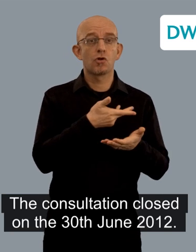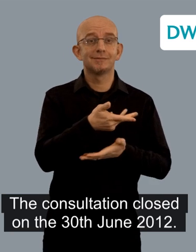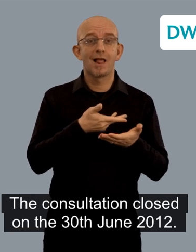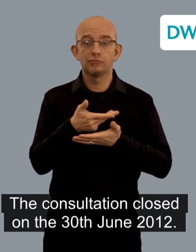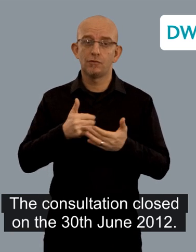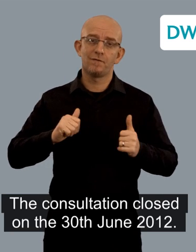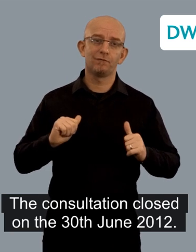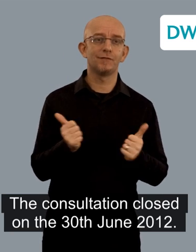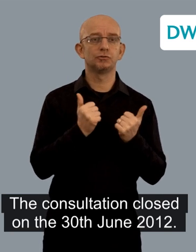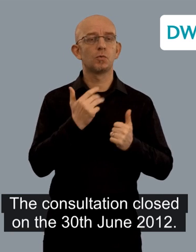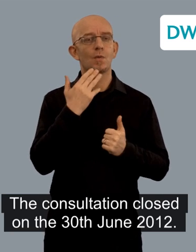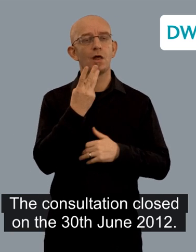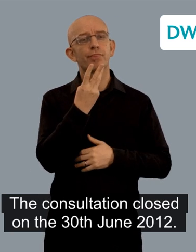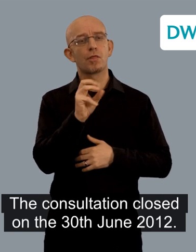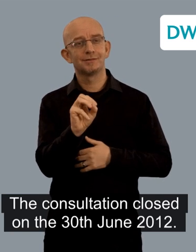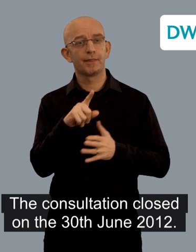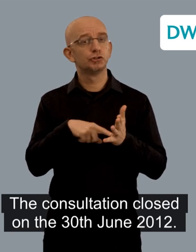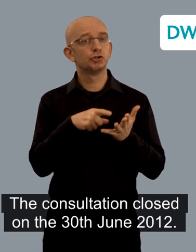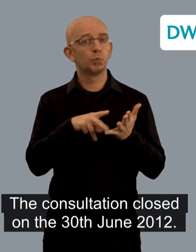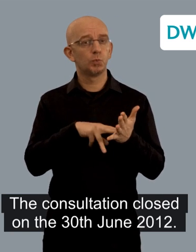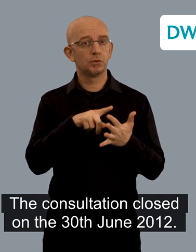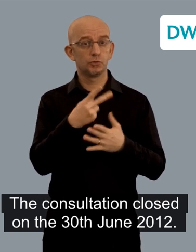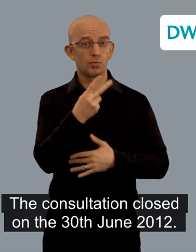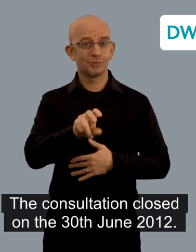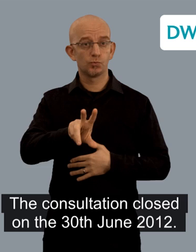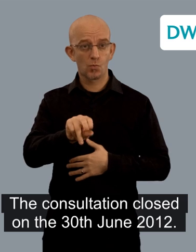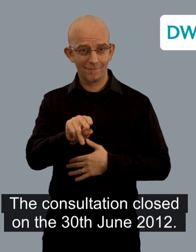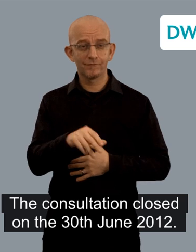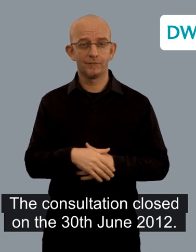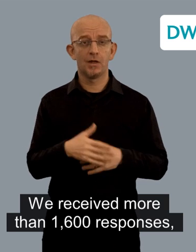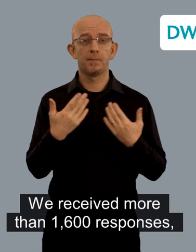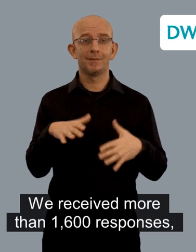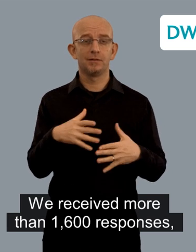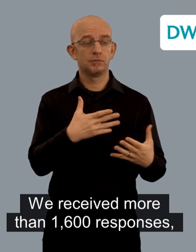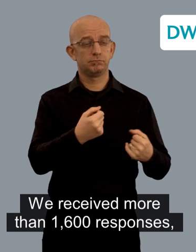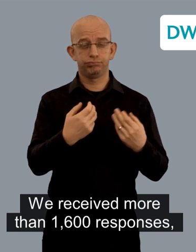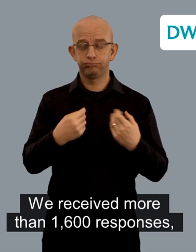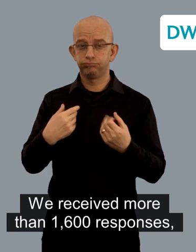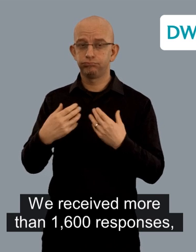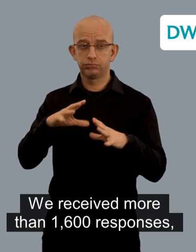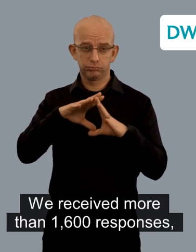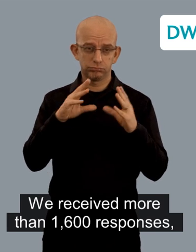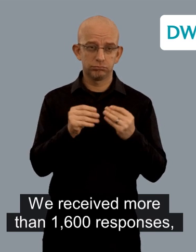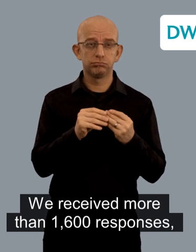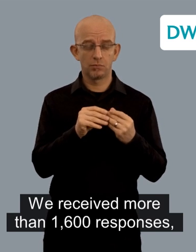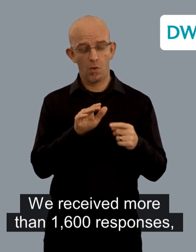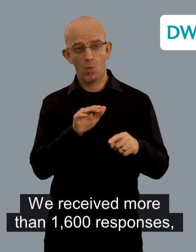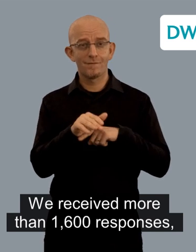The consultation closed on the 30th of June 2012. We received more than